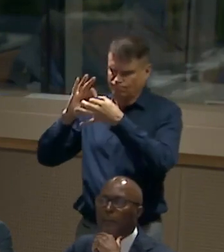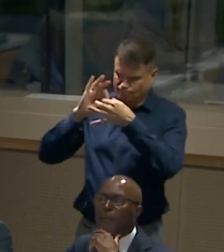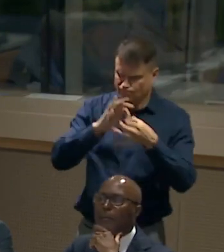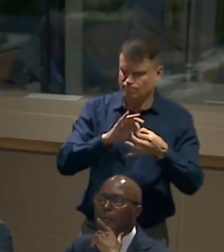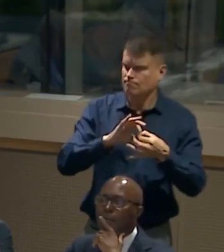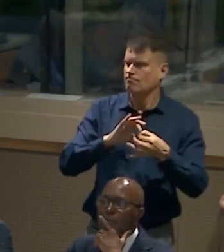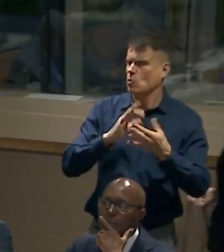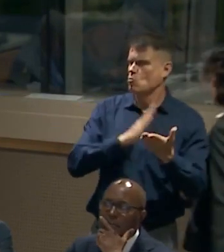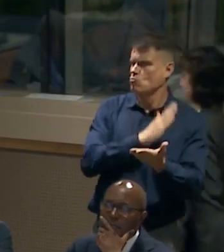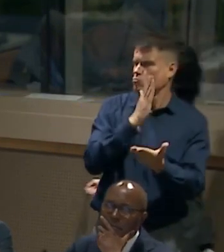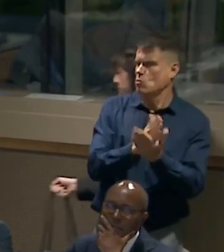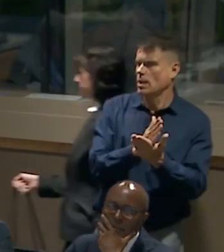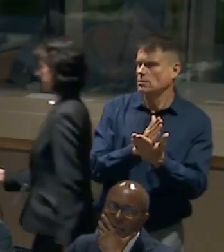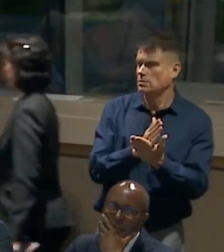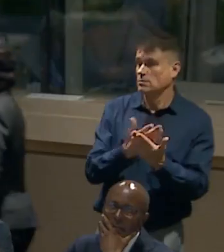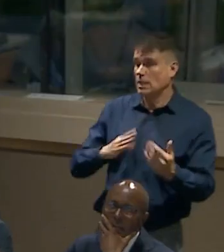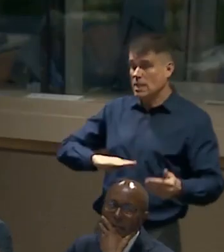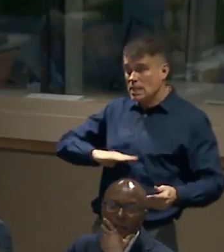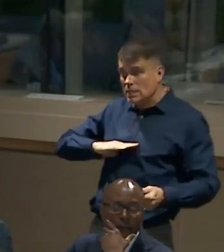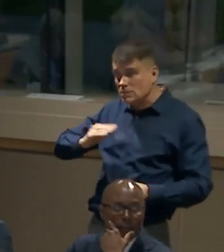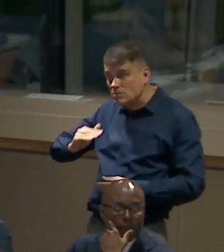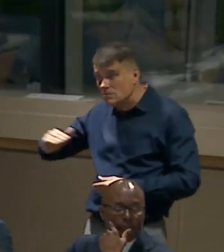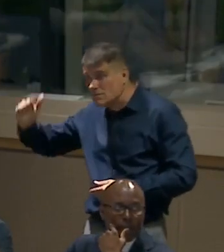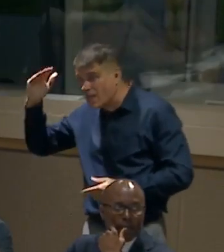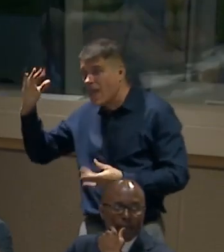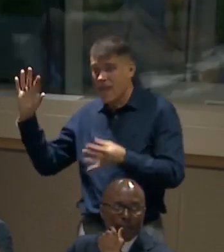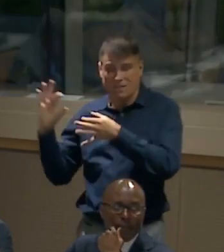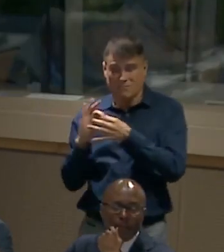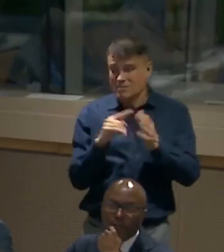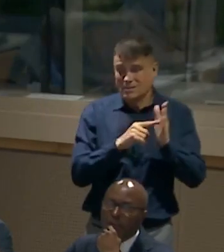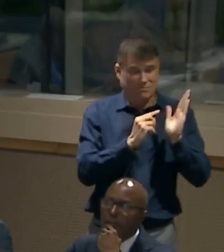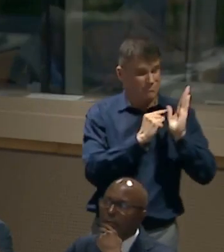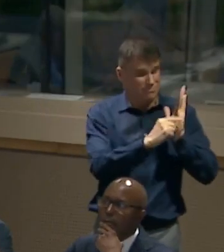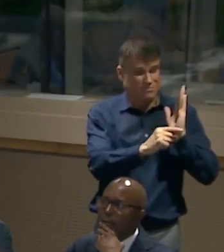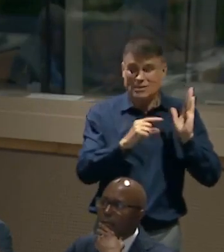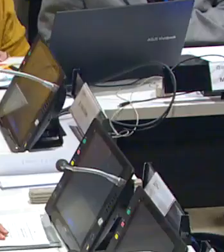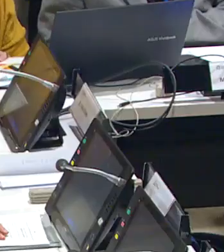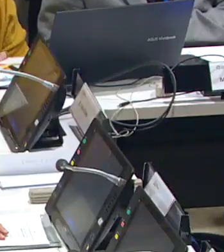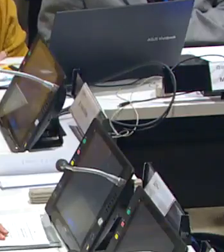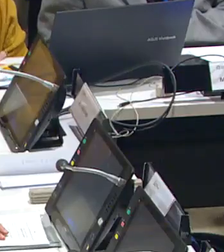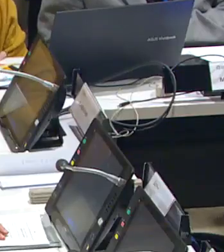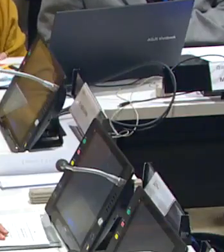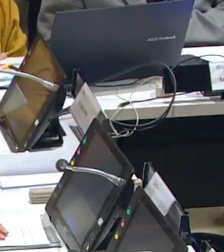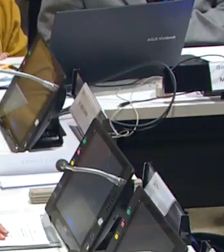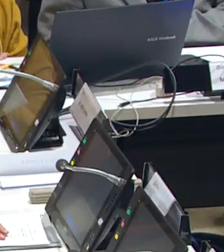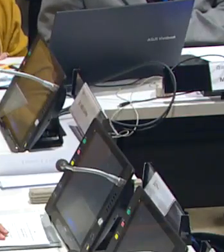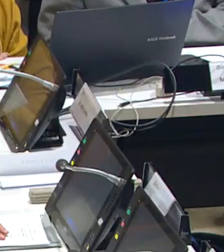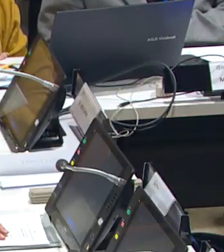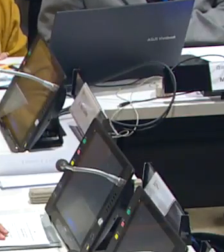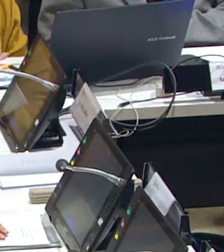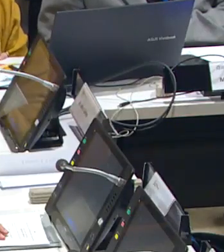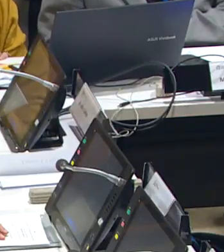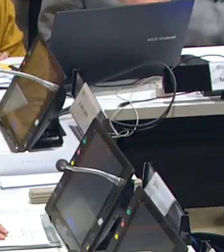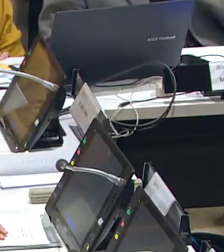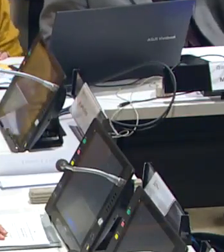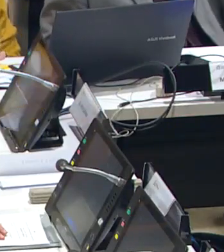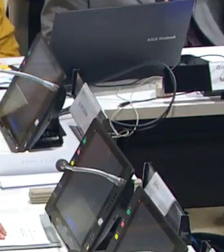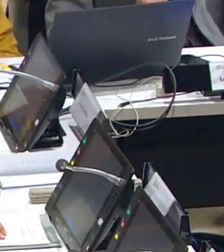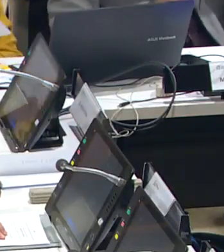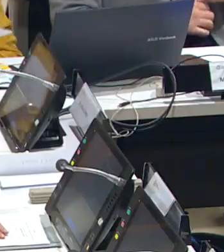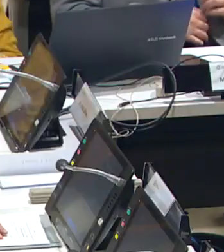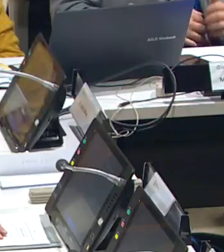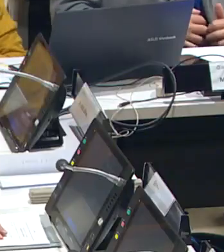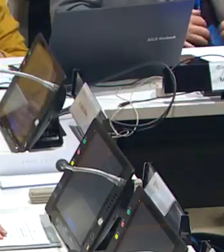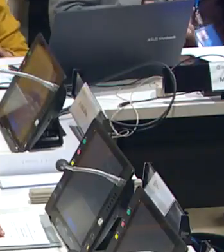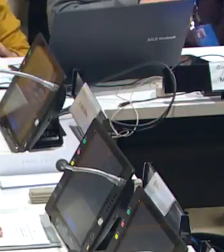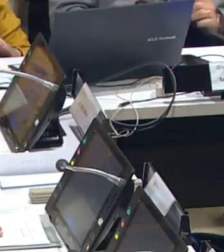also the CRPD here. And secondly, also the fact that we should not reinvent the wheel. For example, with expertise that there already